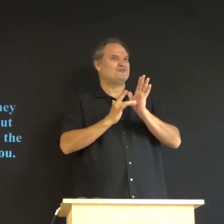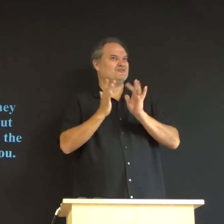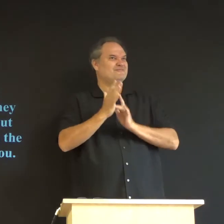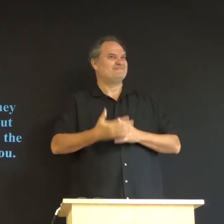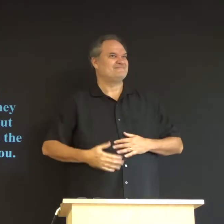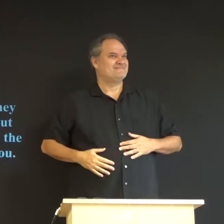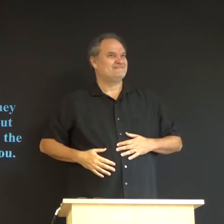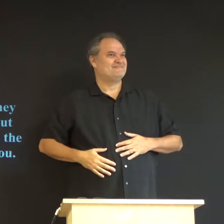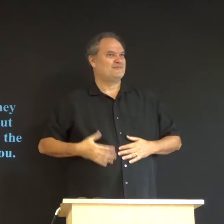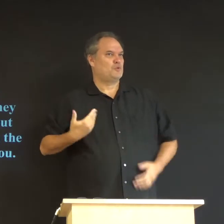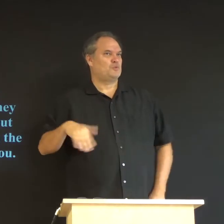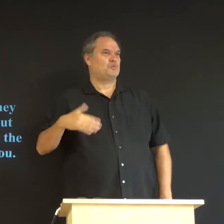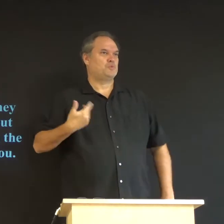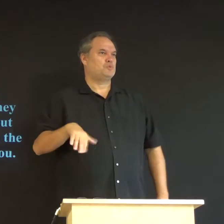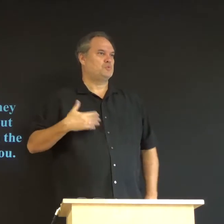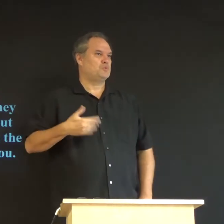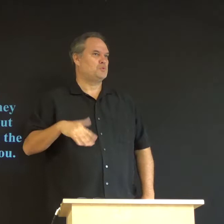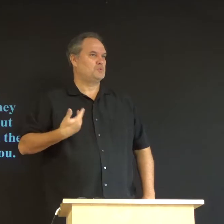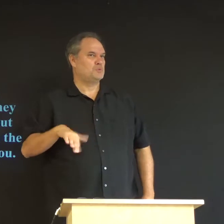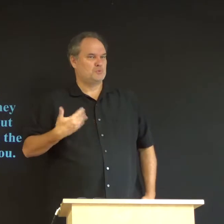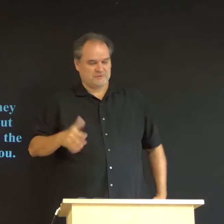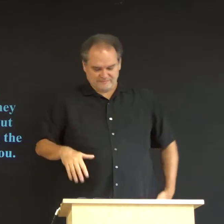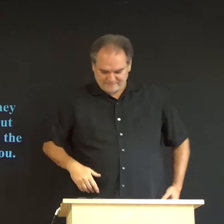And many religions have hate for you.